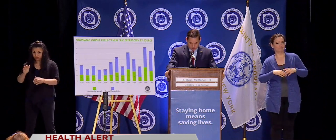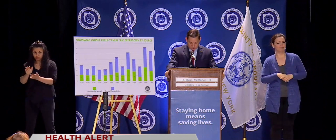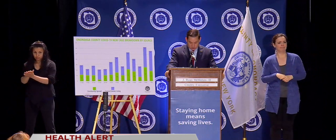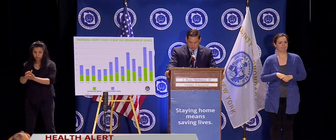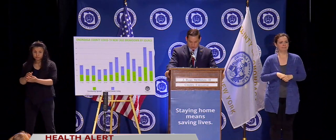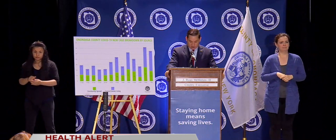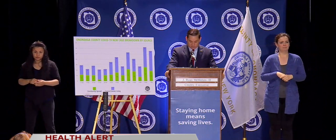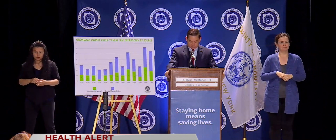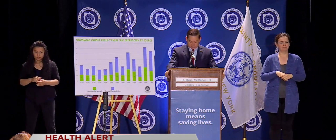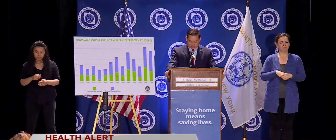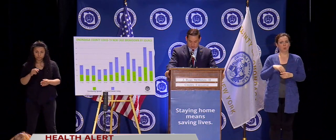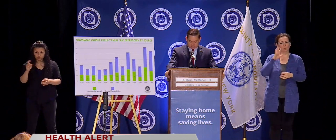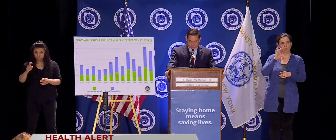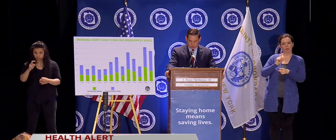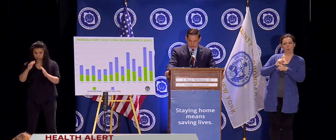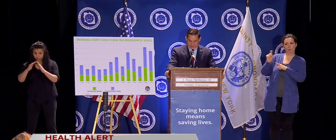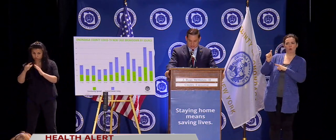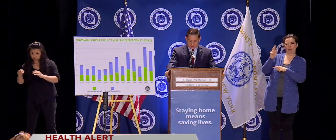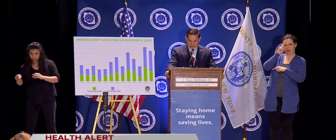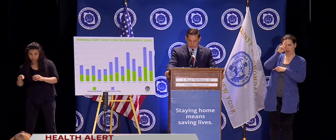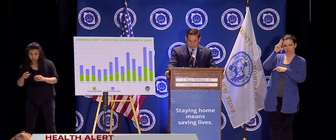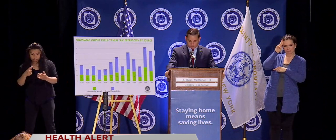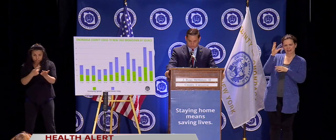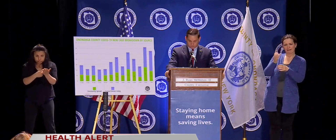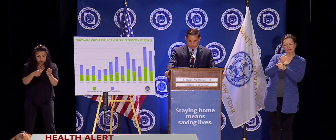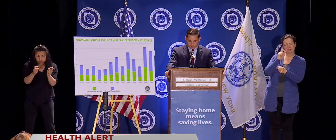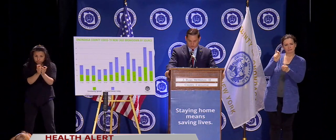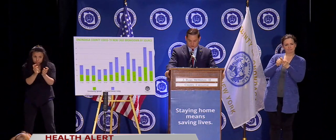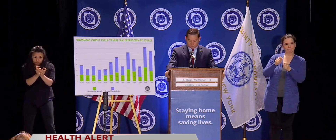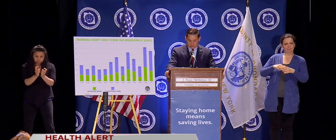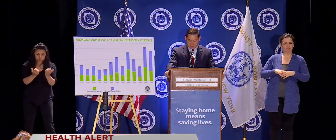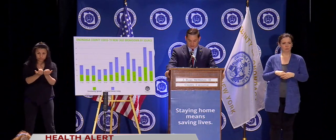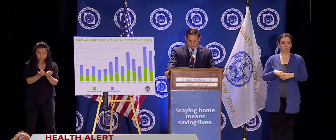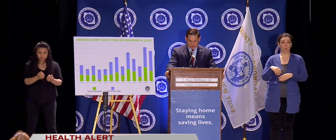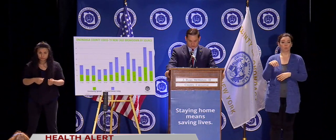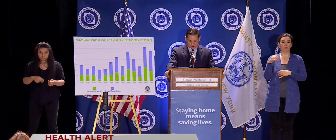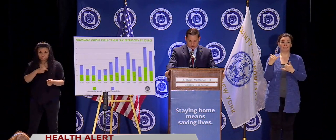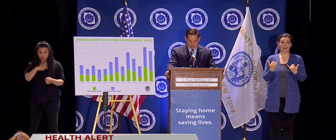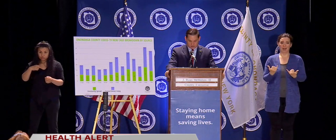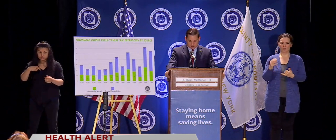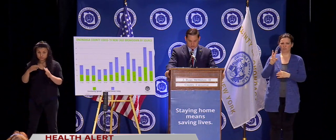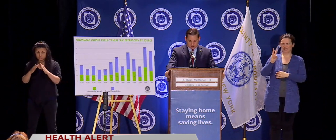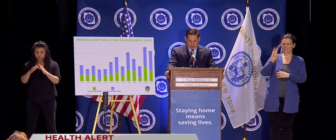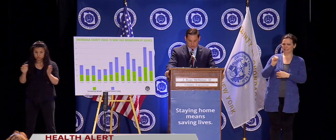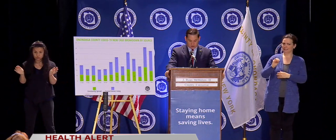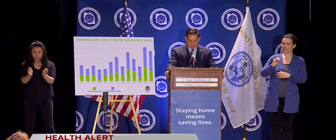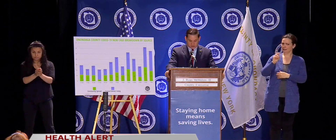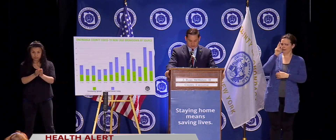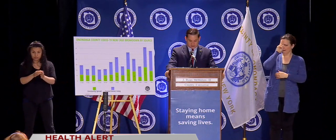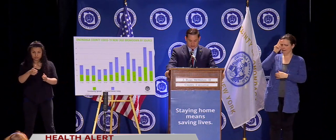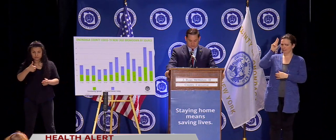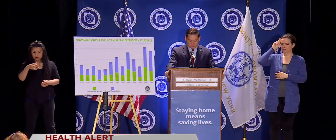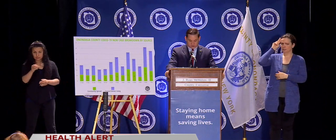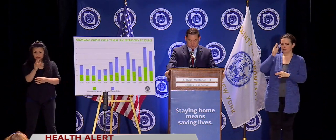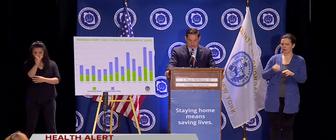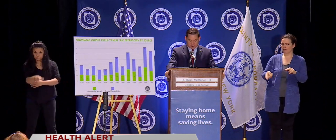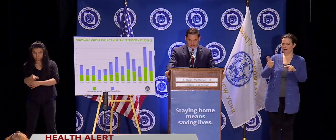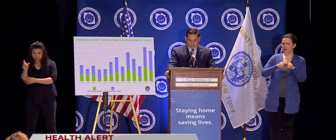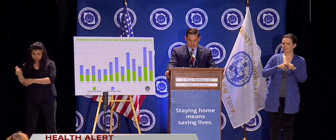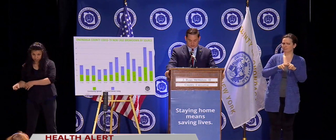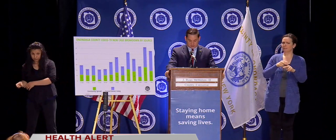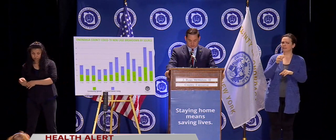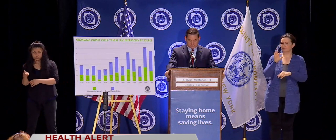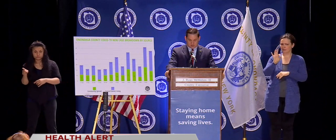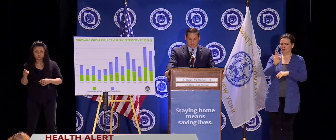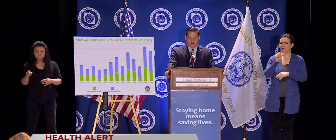change. We now have 60 individuals in the hospital. This is up 9 from yesterday. Represents 11% of our